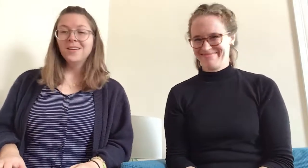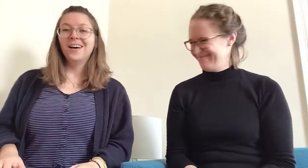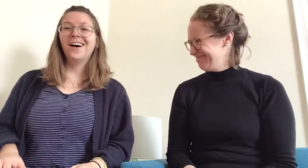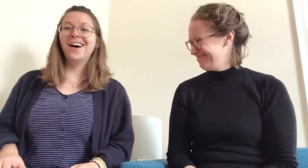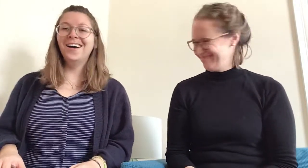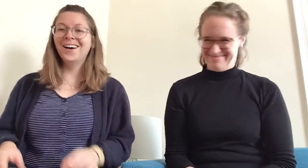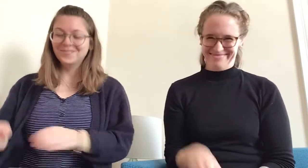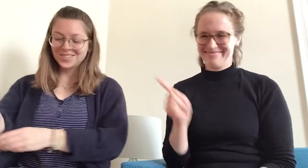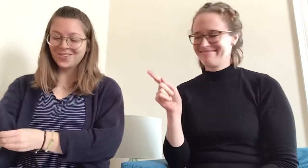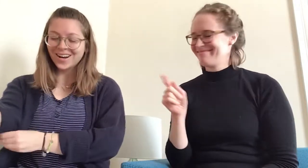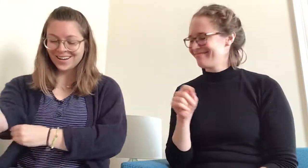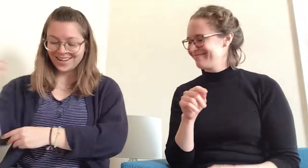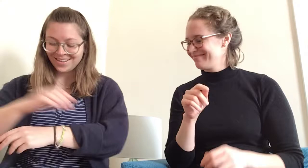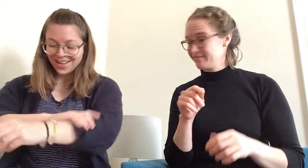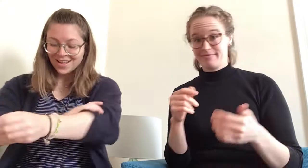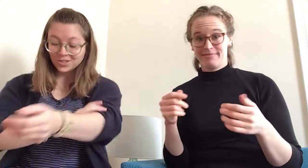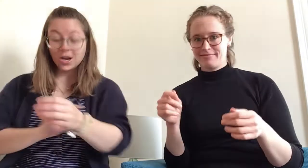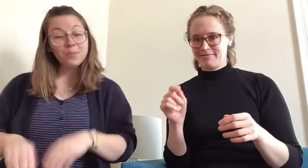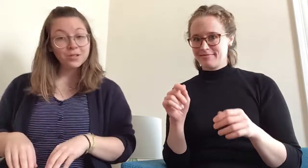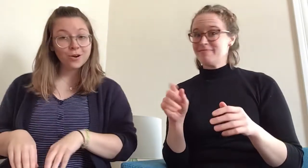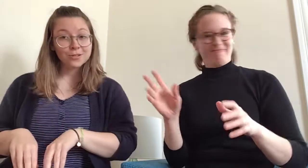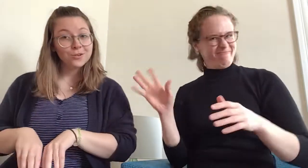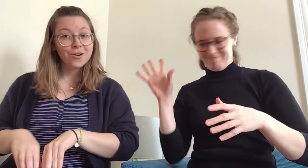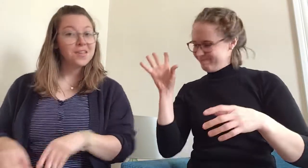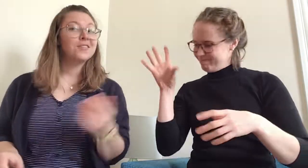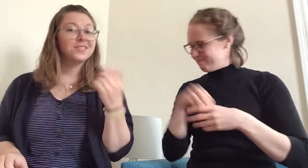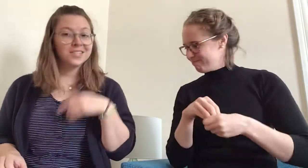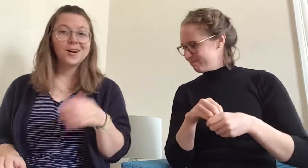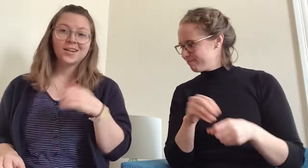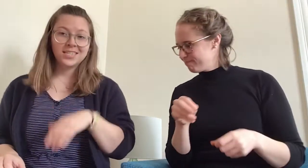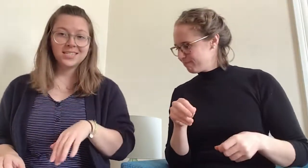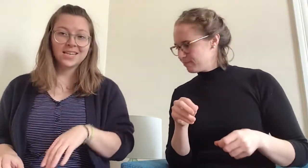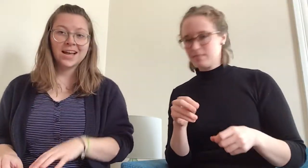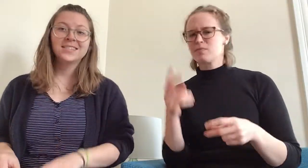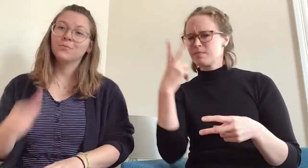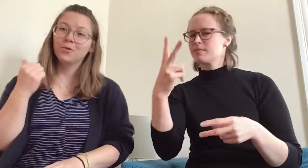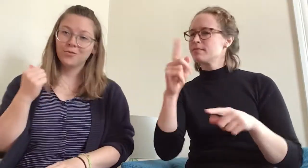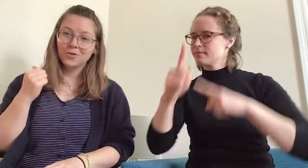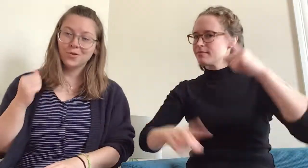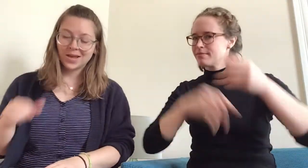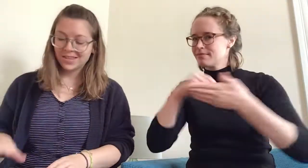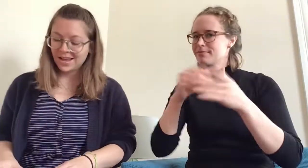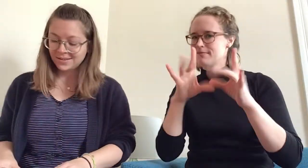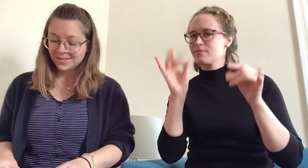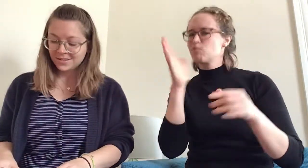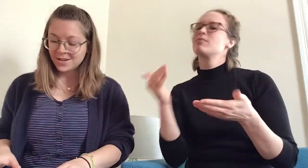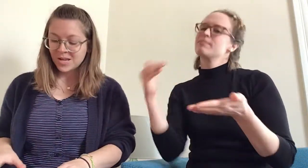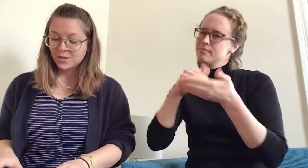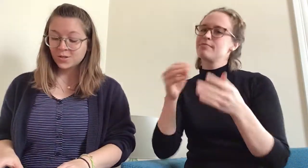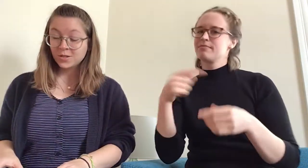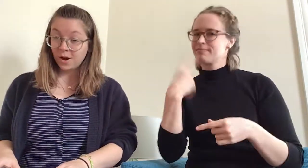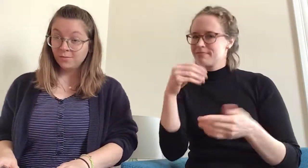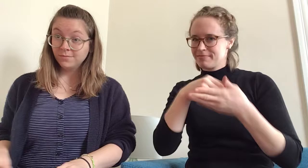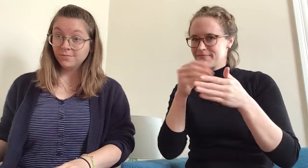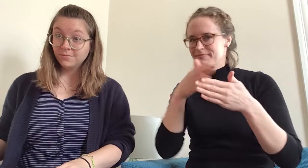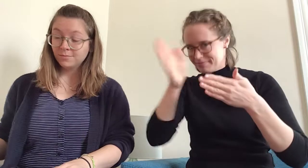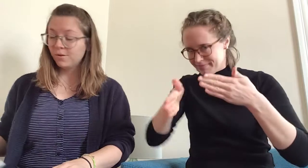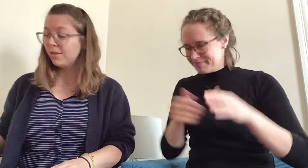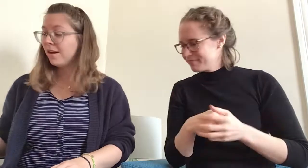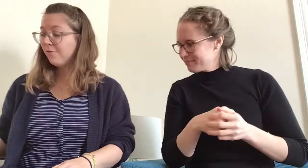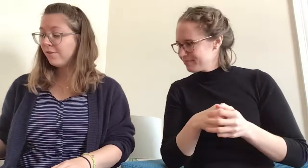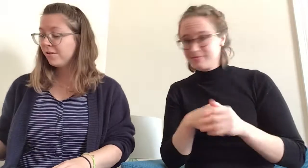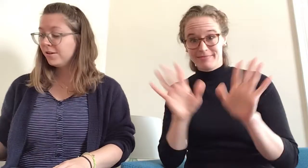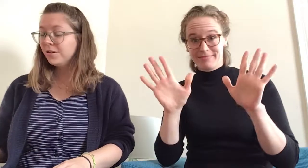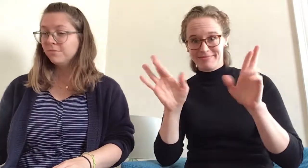up. So we're going to jump into our story. You'll see our key signs and we'll review them at the end. So,